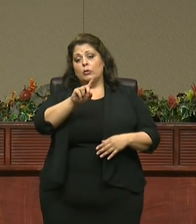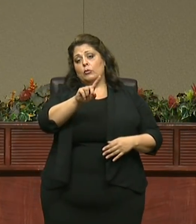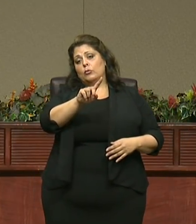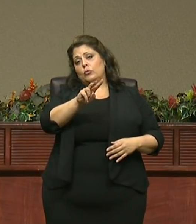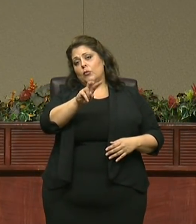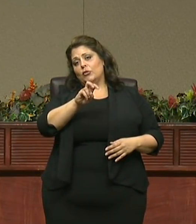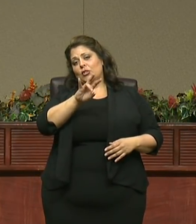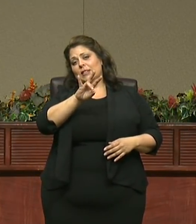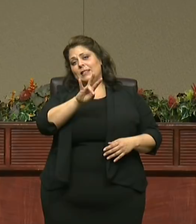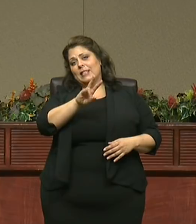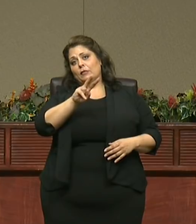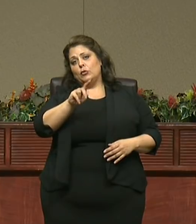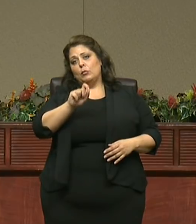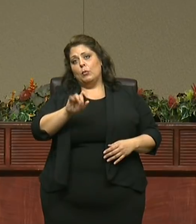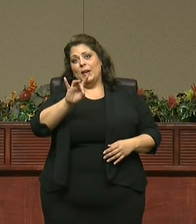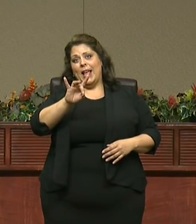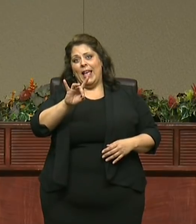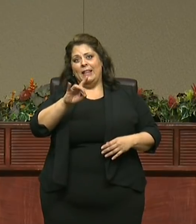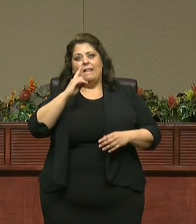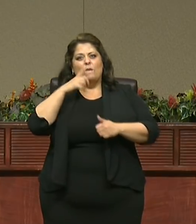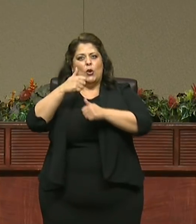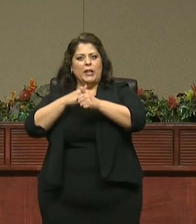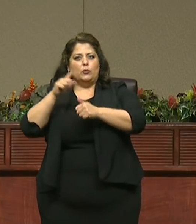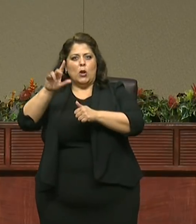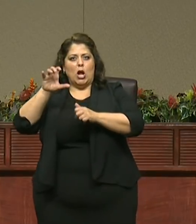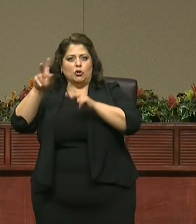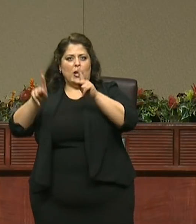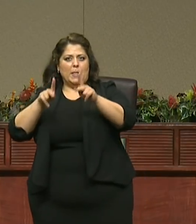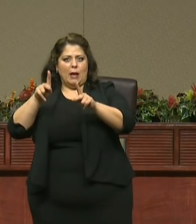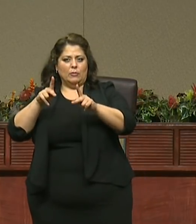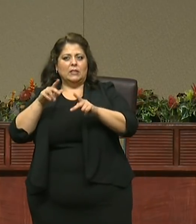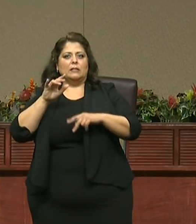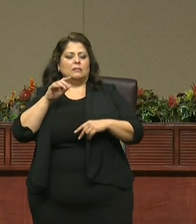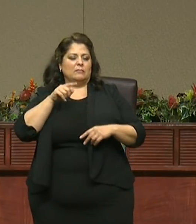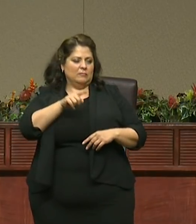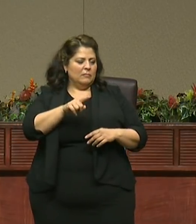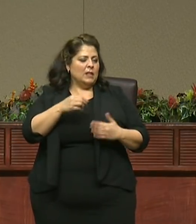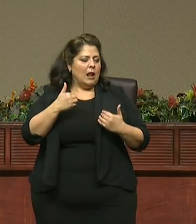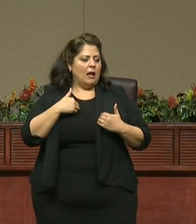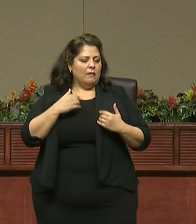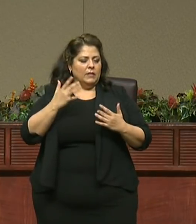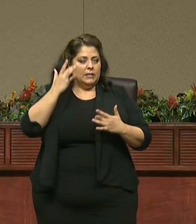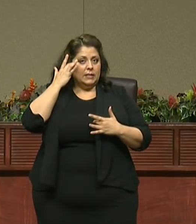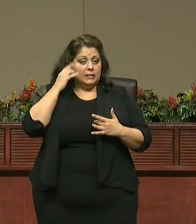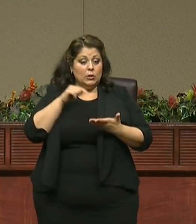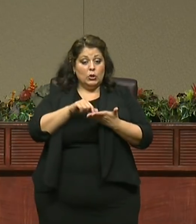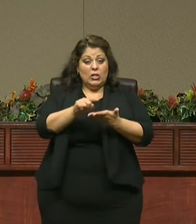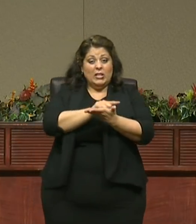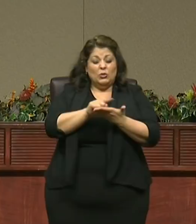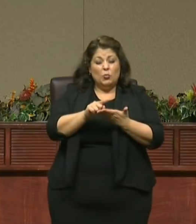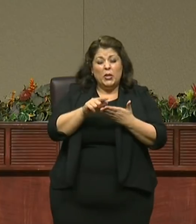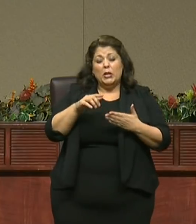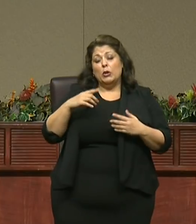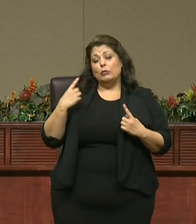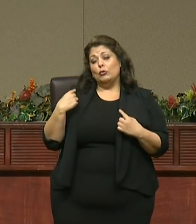272.8 residents per 100,000 with the disease. This week so far, we are